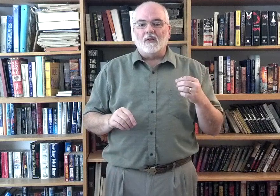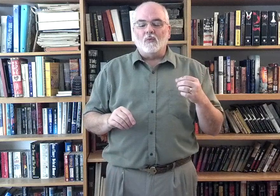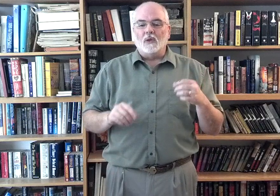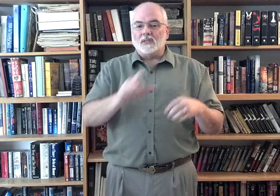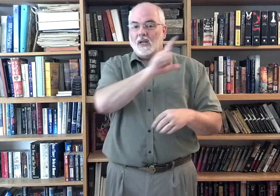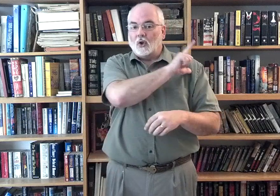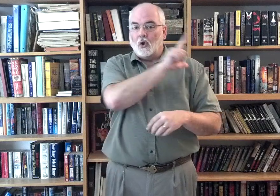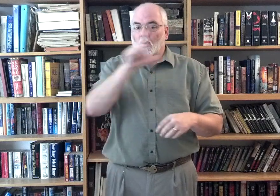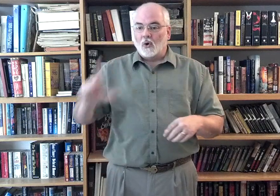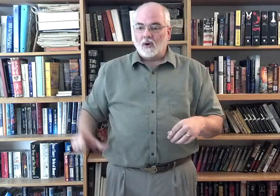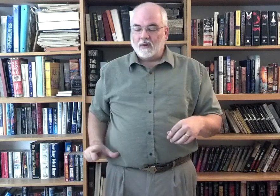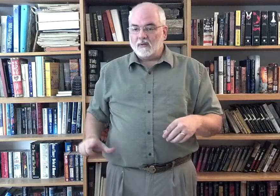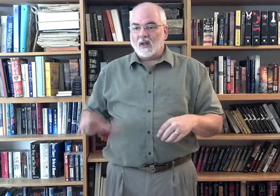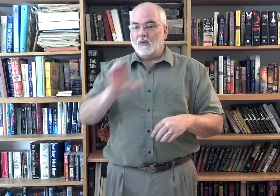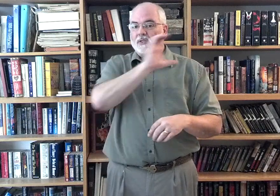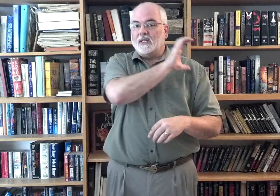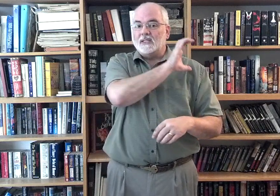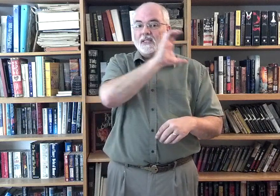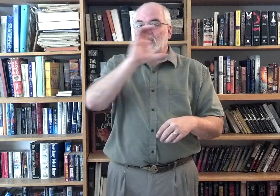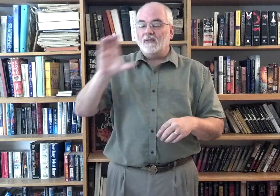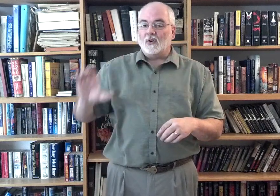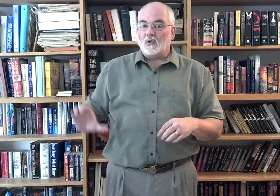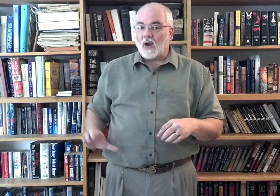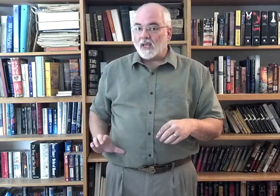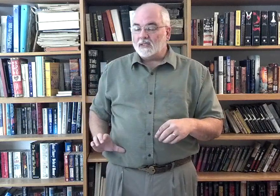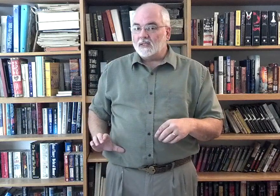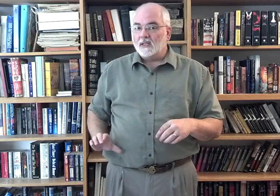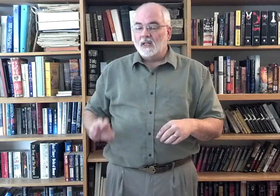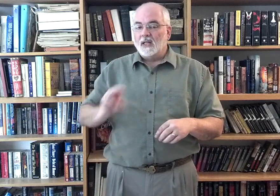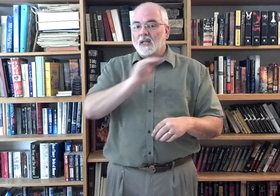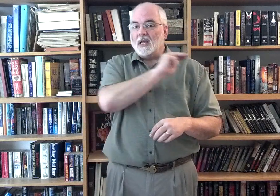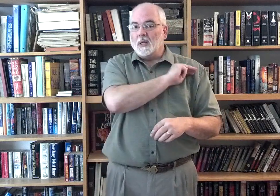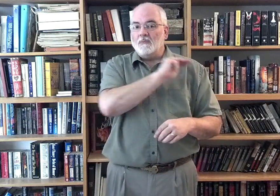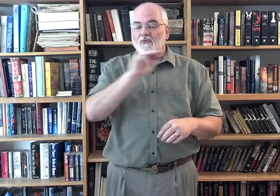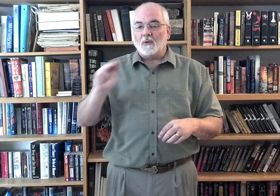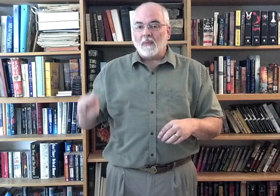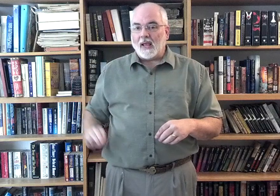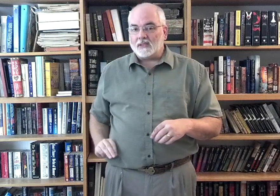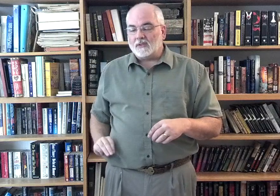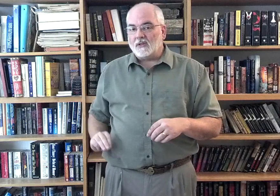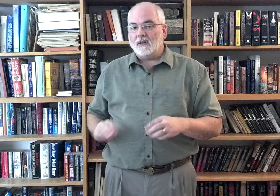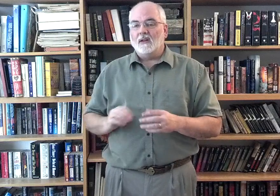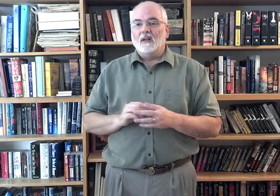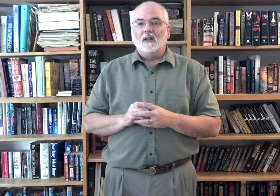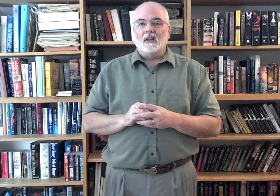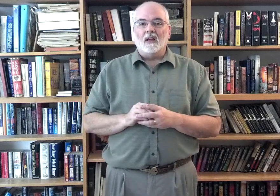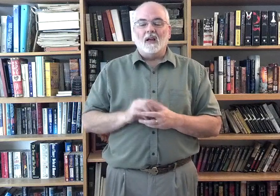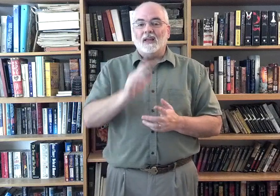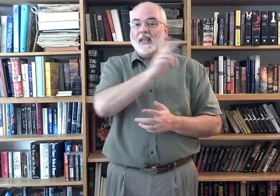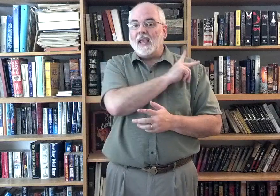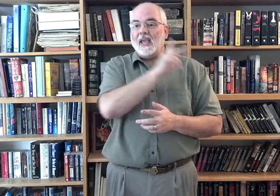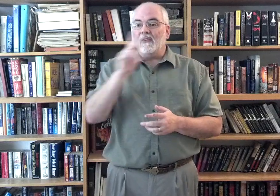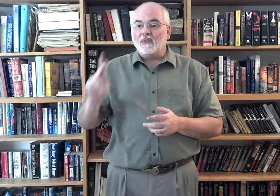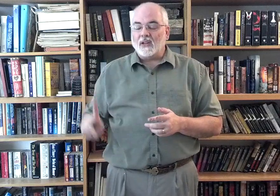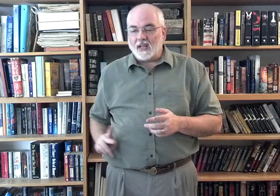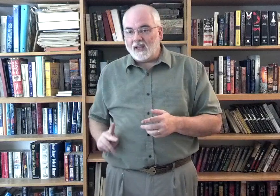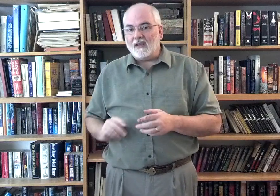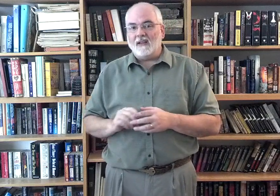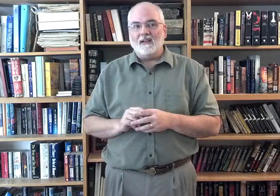We'll see Lord, and we'll see C for Christ, M for Master, K for King,